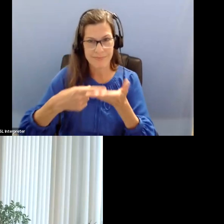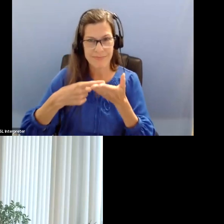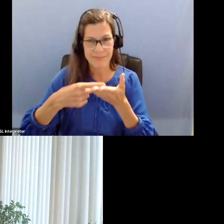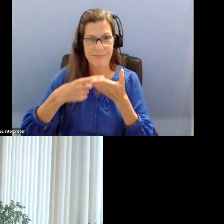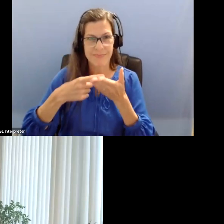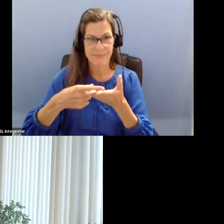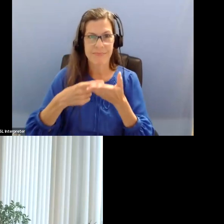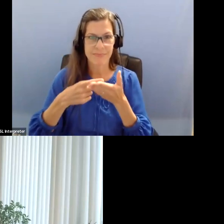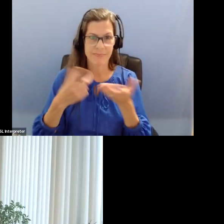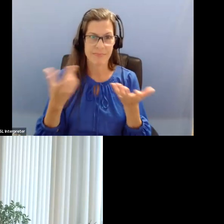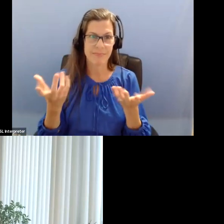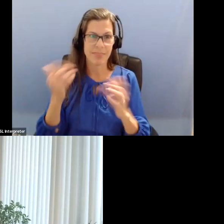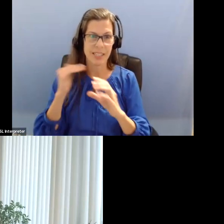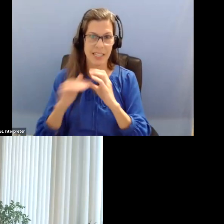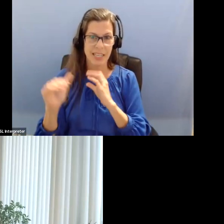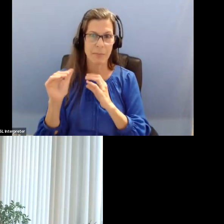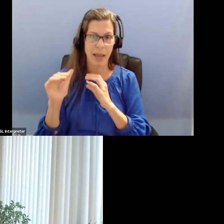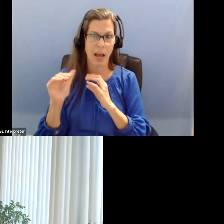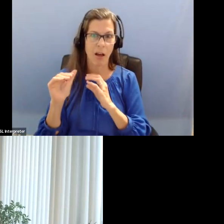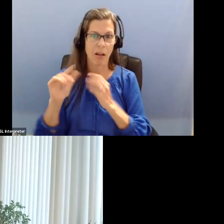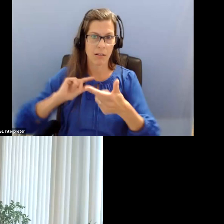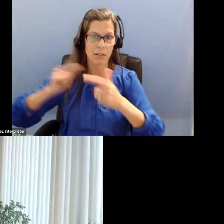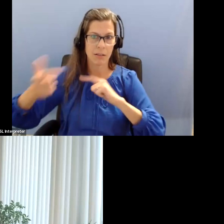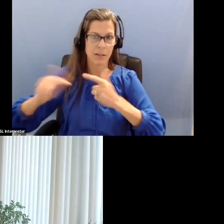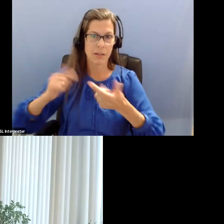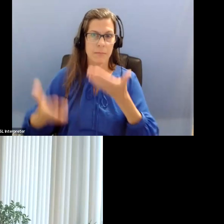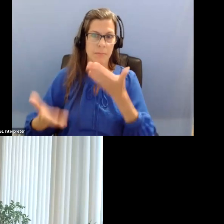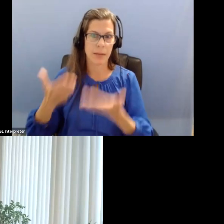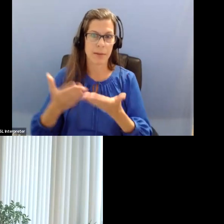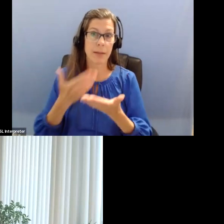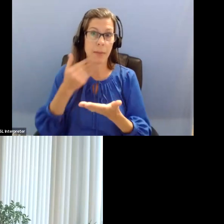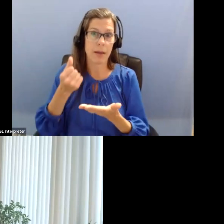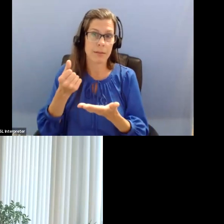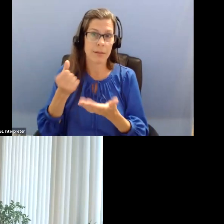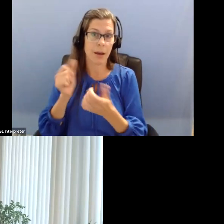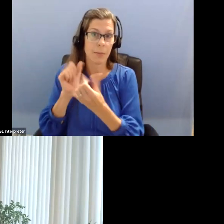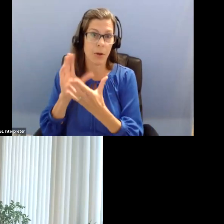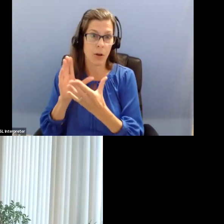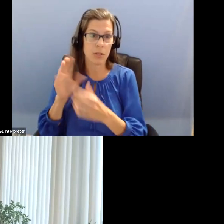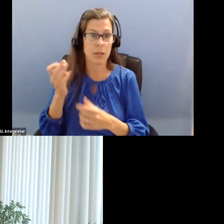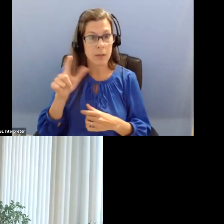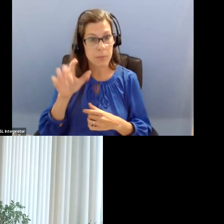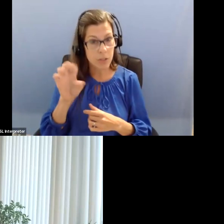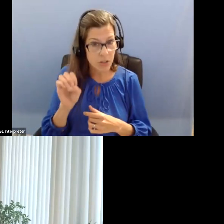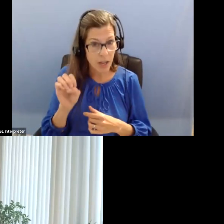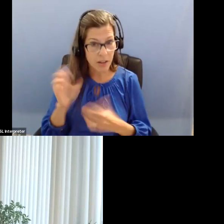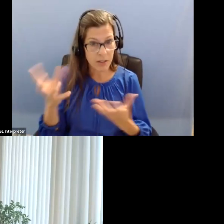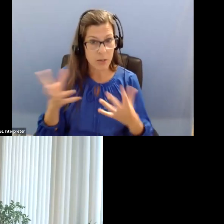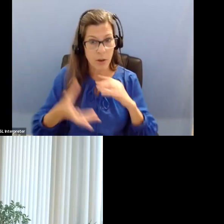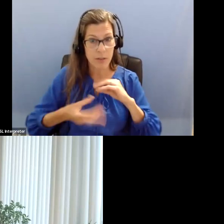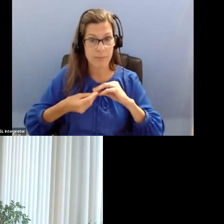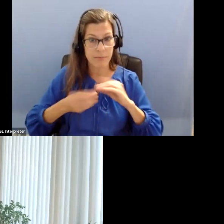an email exchange about it may not be the most productive. Michelle, you were gonna jump in.